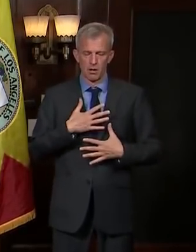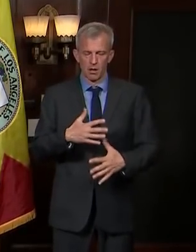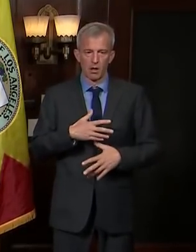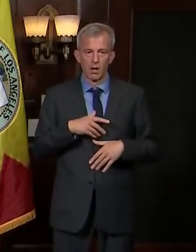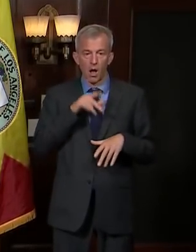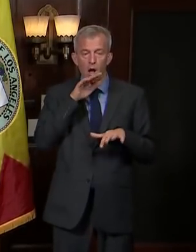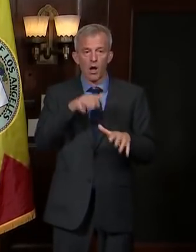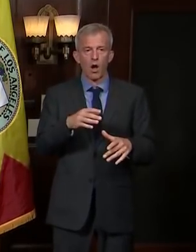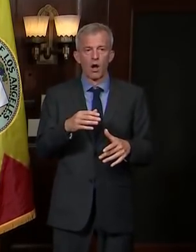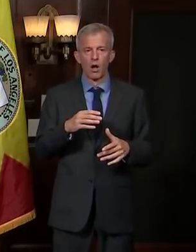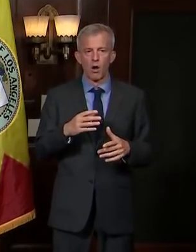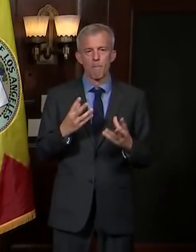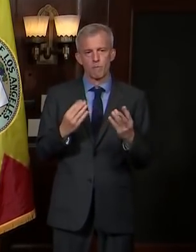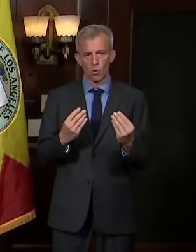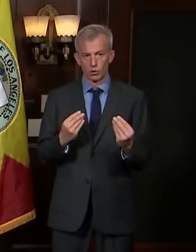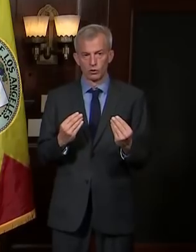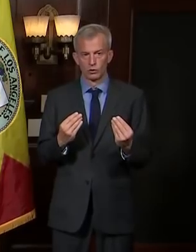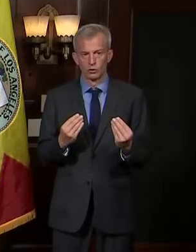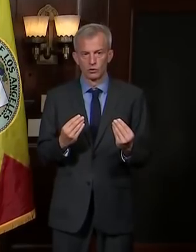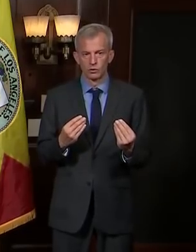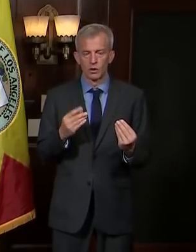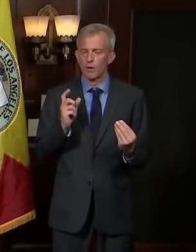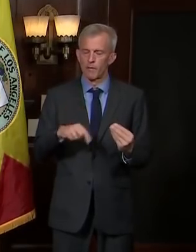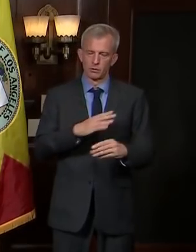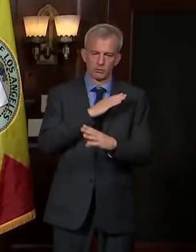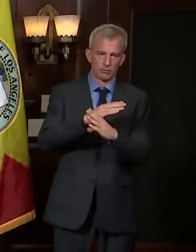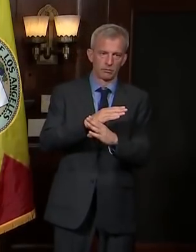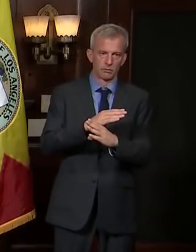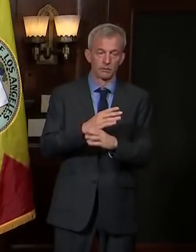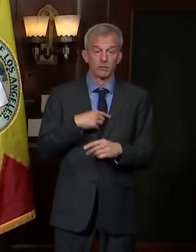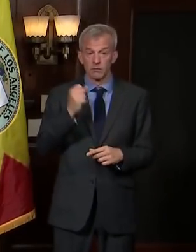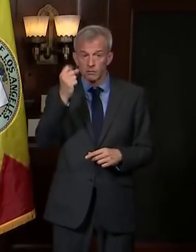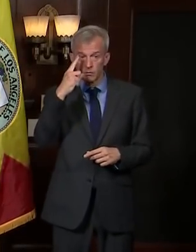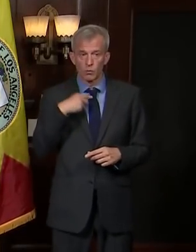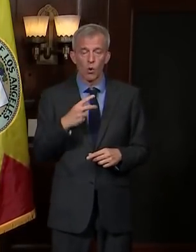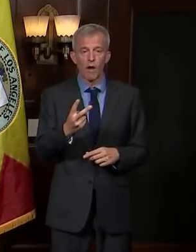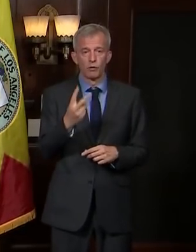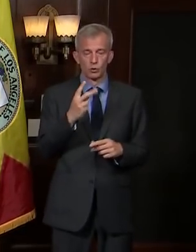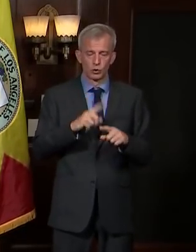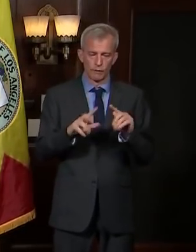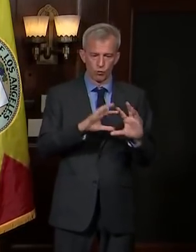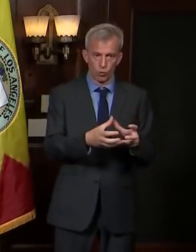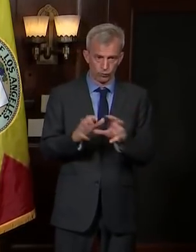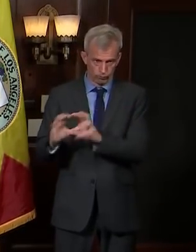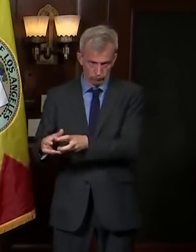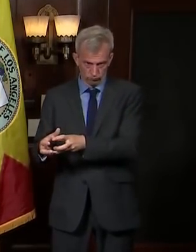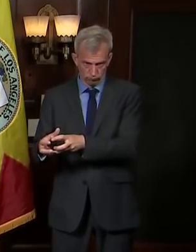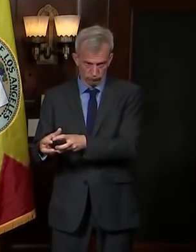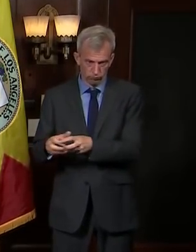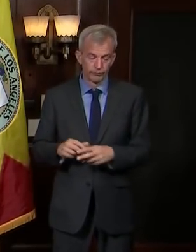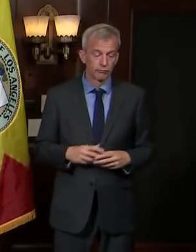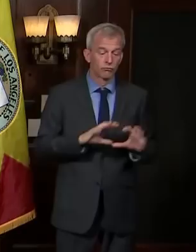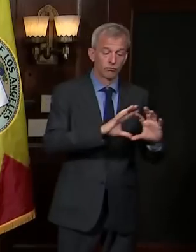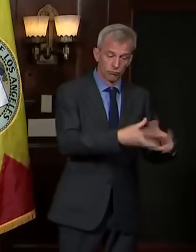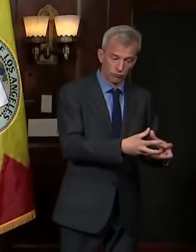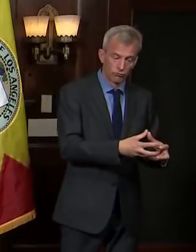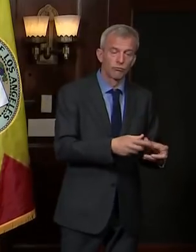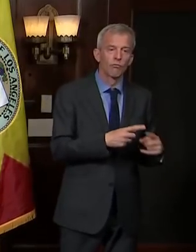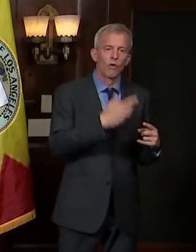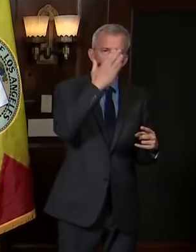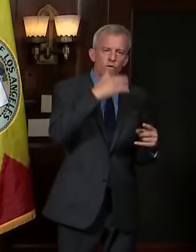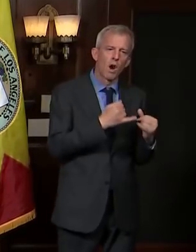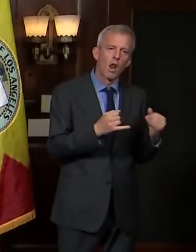have two different groups of people when it comes to facial coverings. First, there are the frontline workers. These are